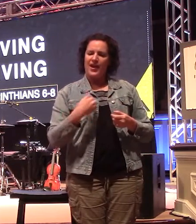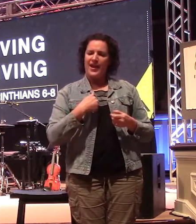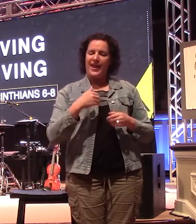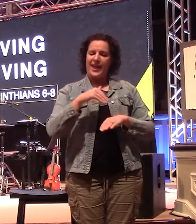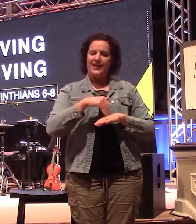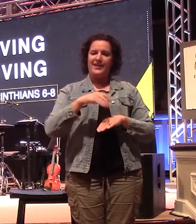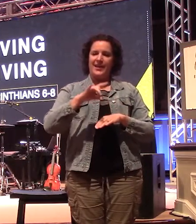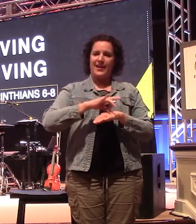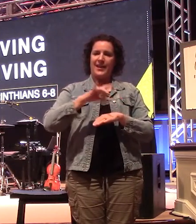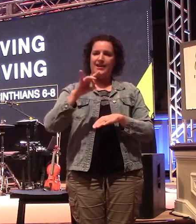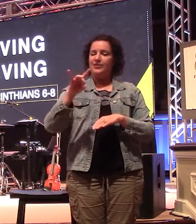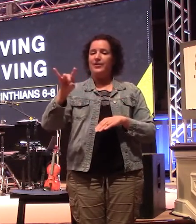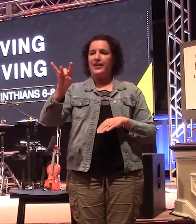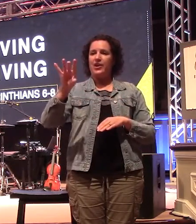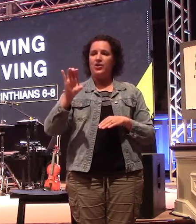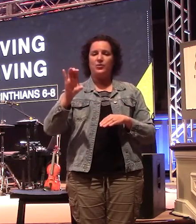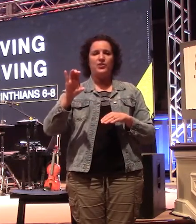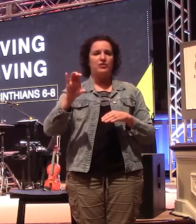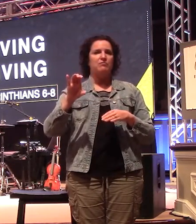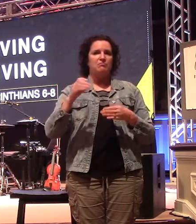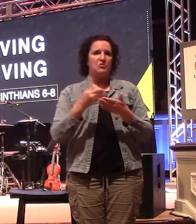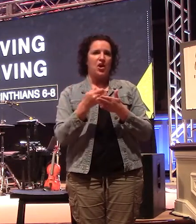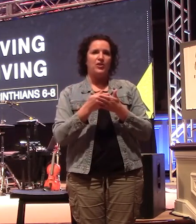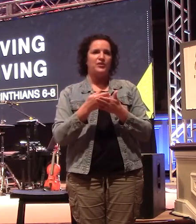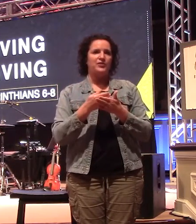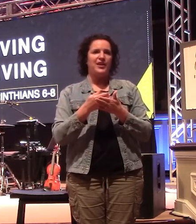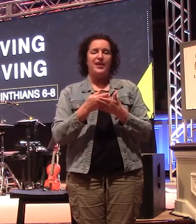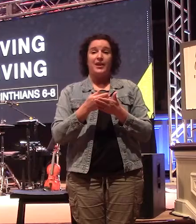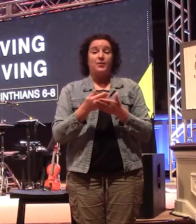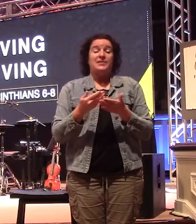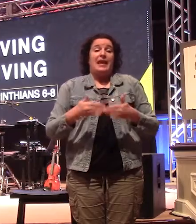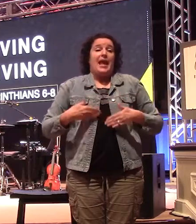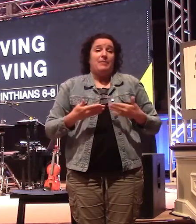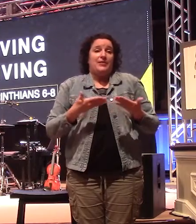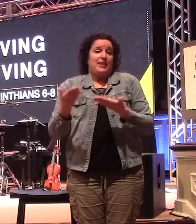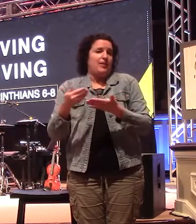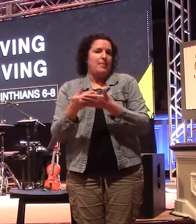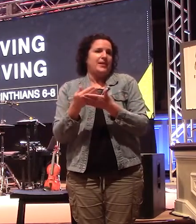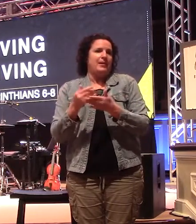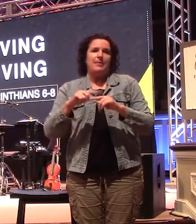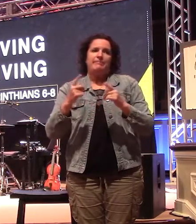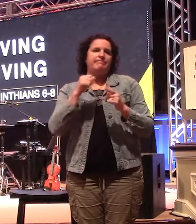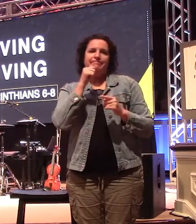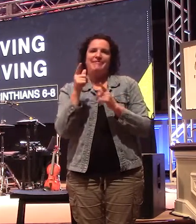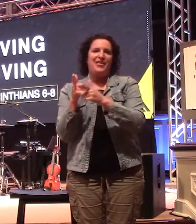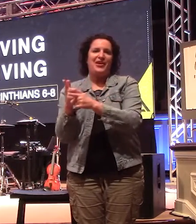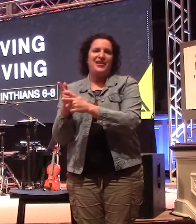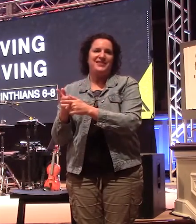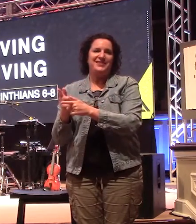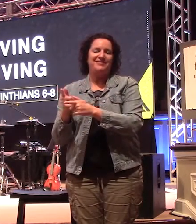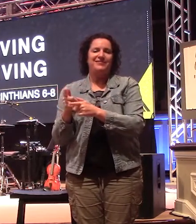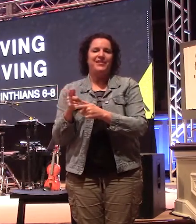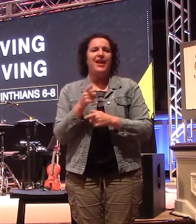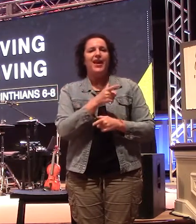give his $800. He didn't have to give one of his guns. But have you ever transferred the ownership of the gun cabinet? Eric,